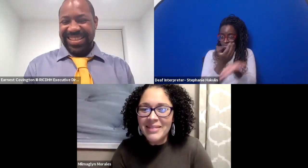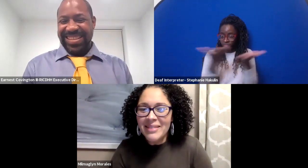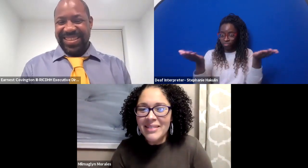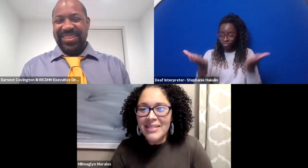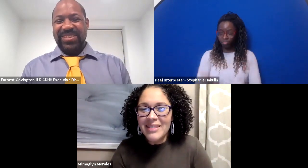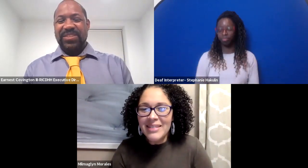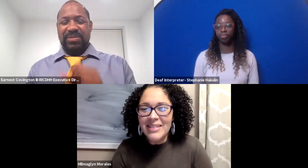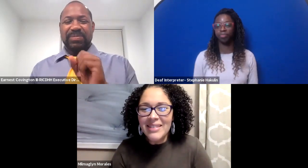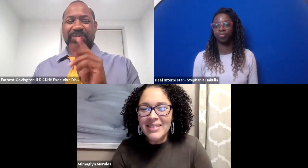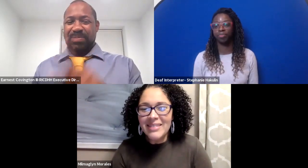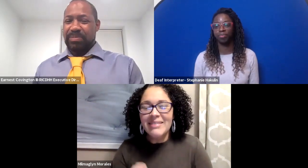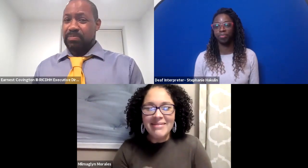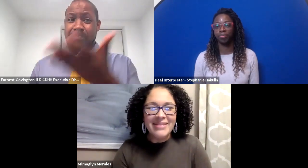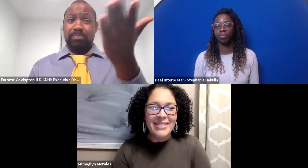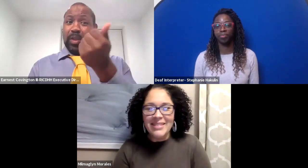because I'm here.